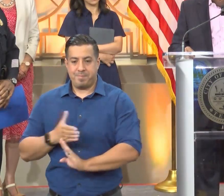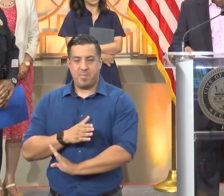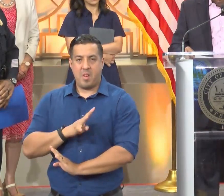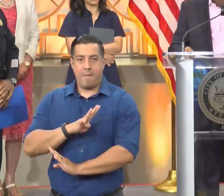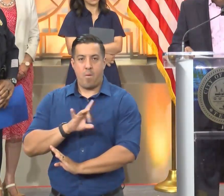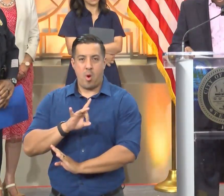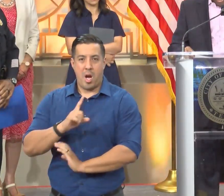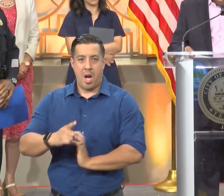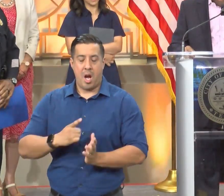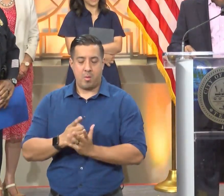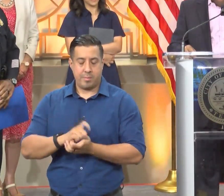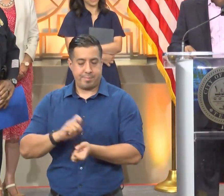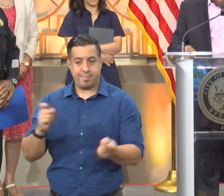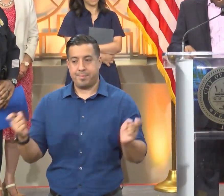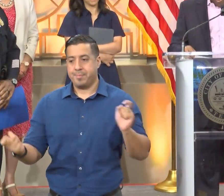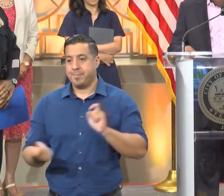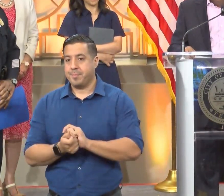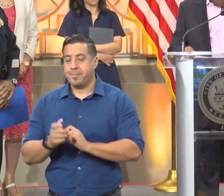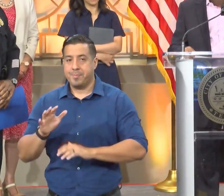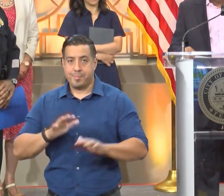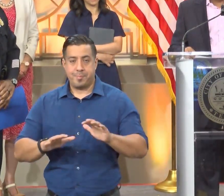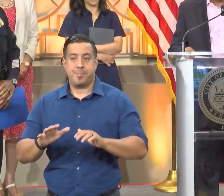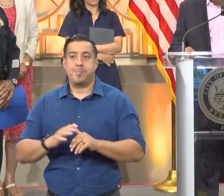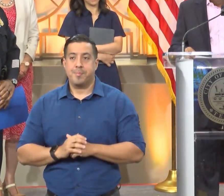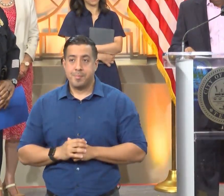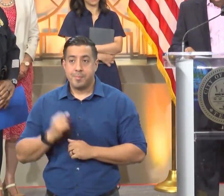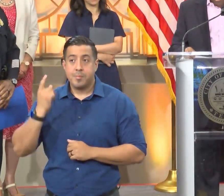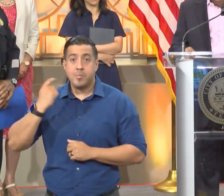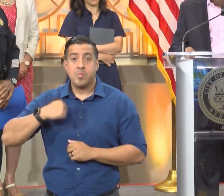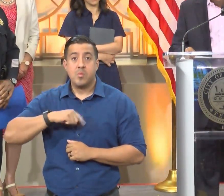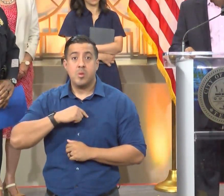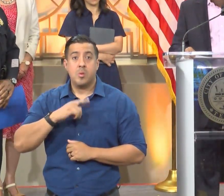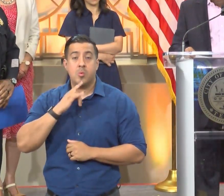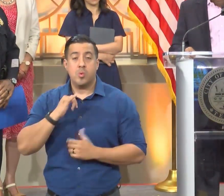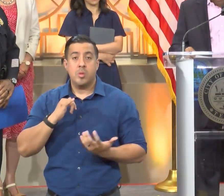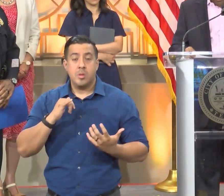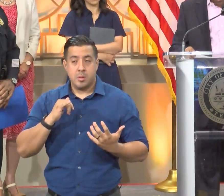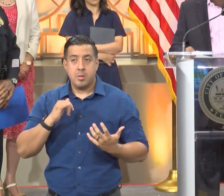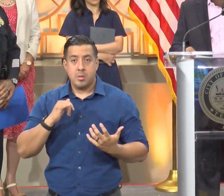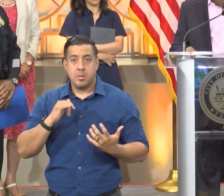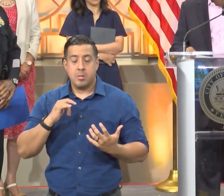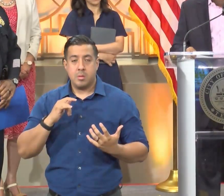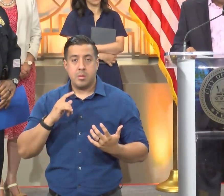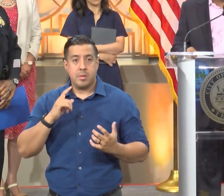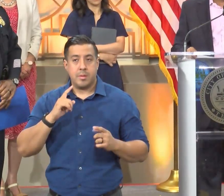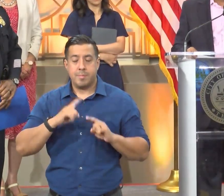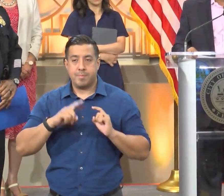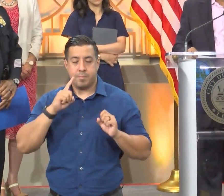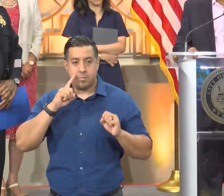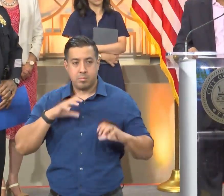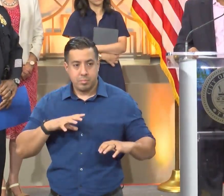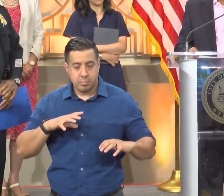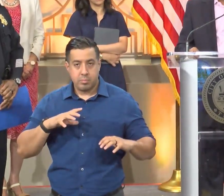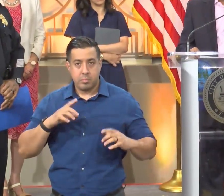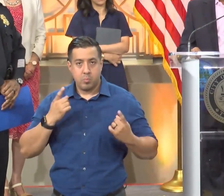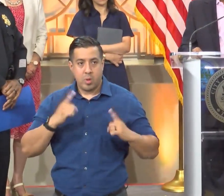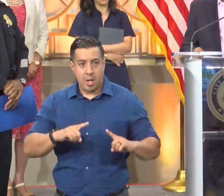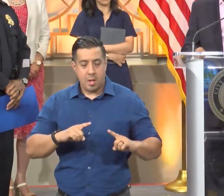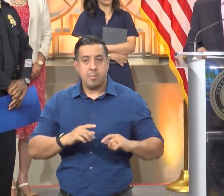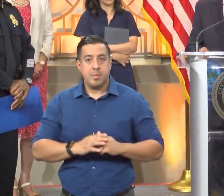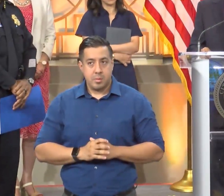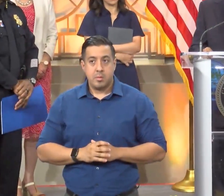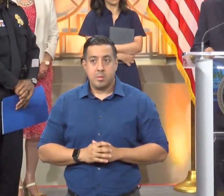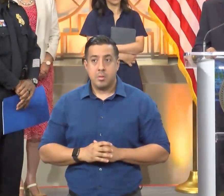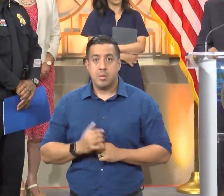48 hours. All of us have been shaken by the disturbing and senseless, and I do